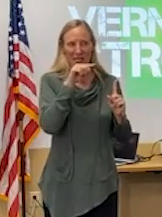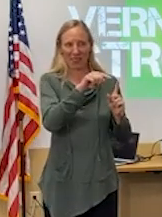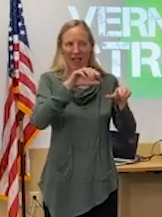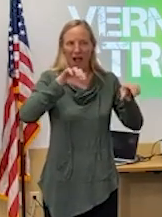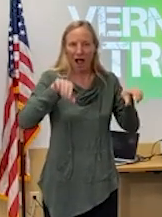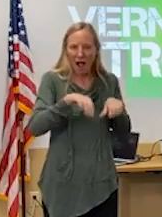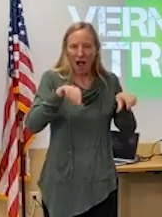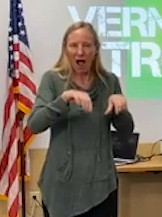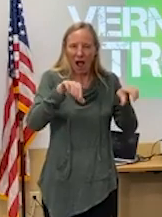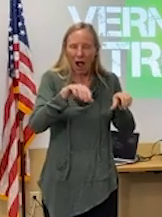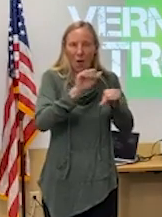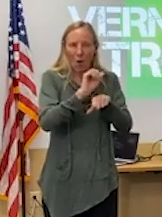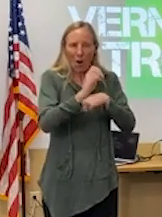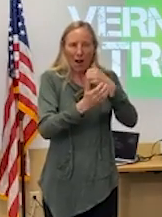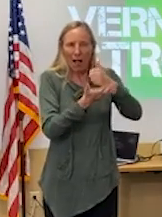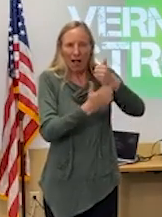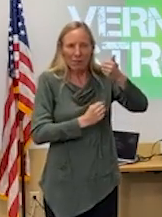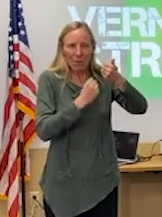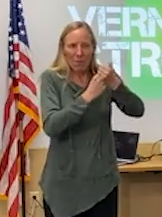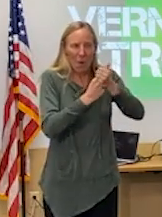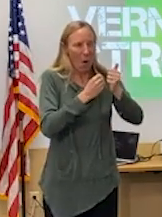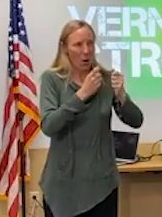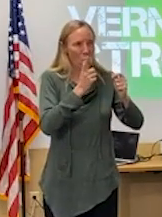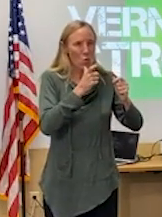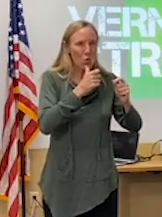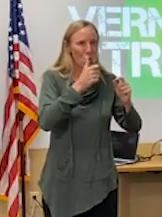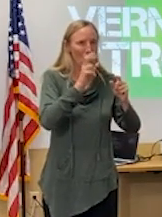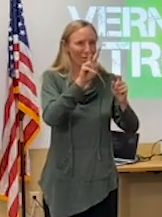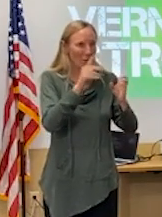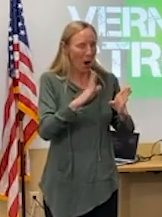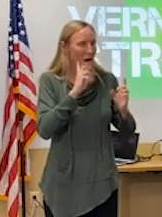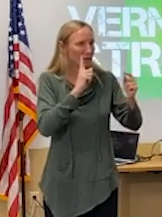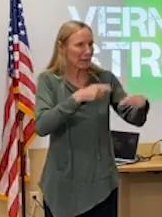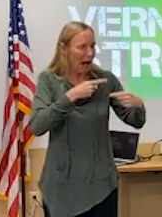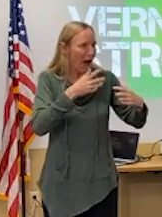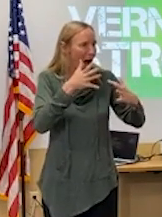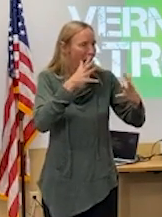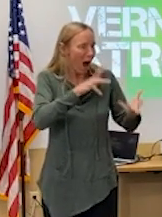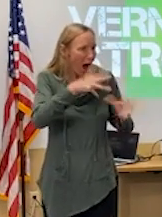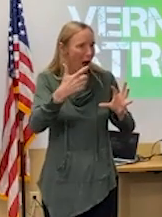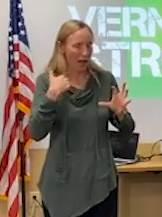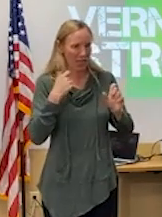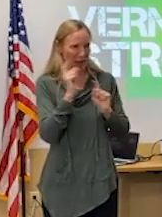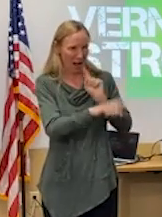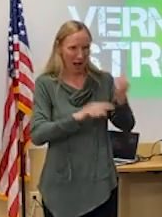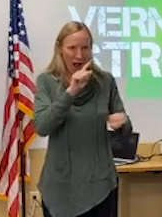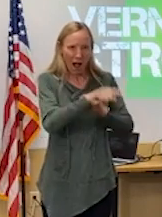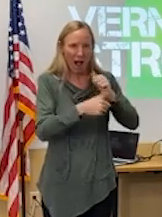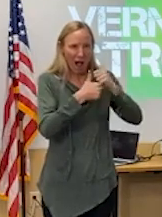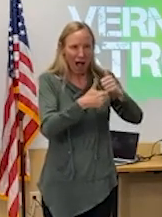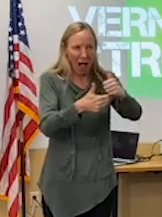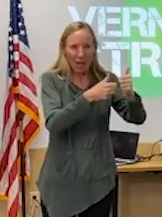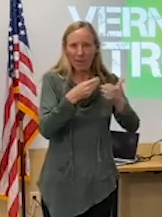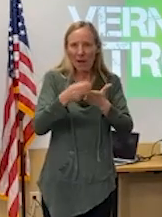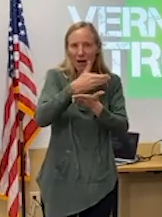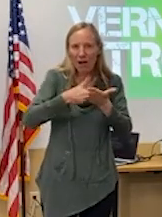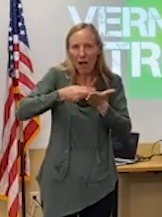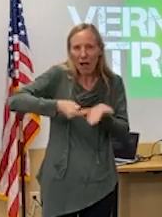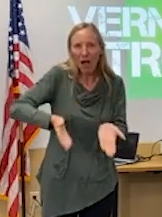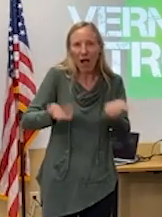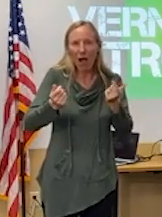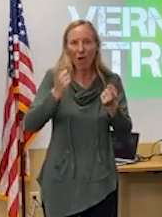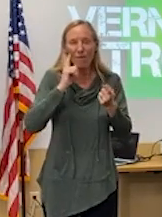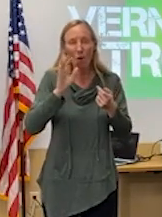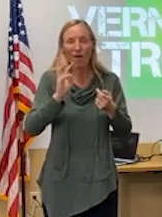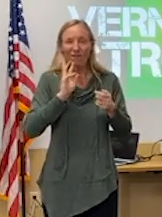impacted Vermonters. The day after the main flooding event began in July, they began raising money for flood relief,